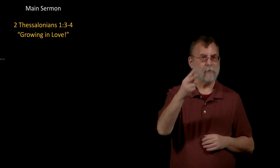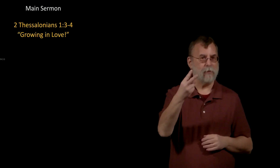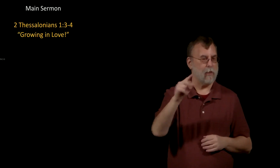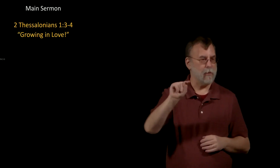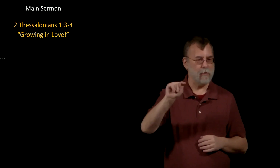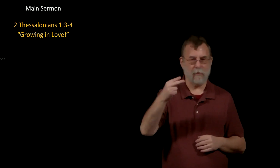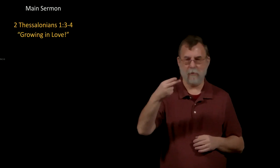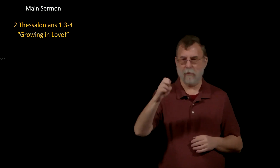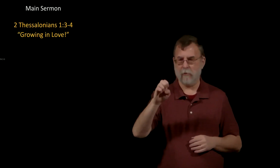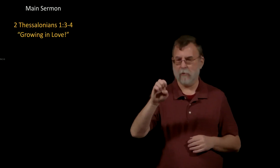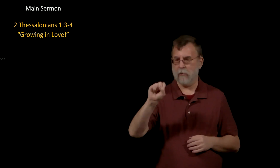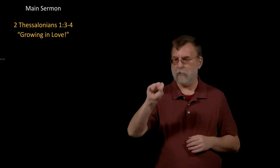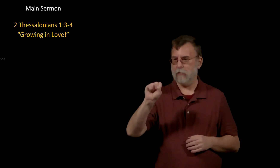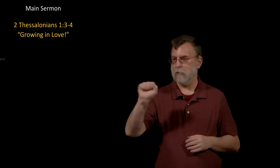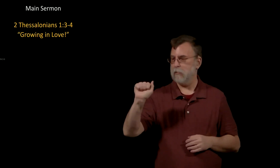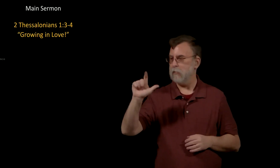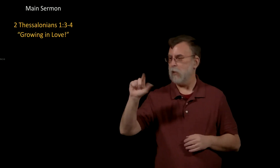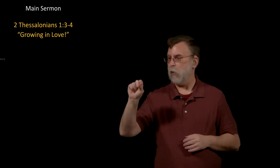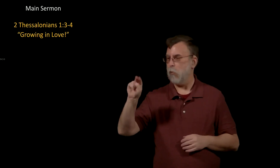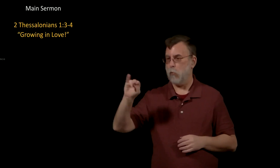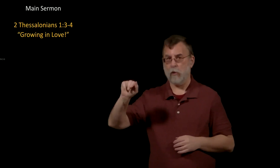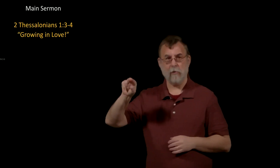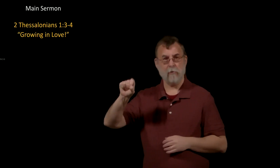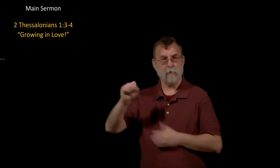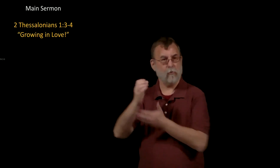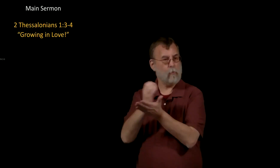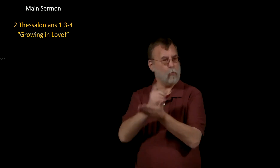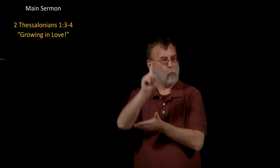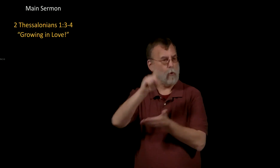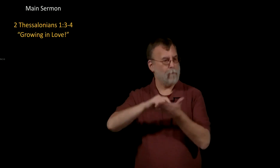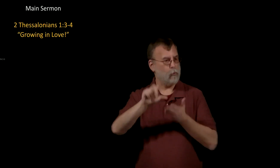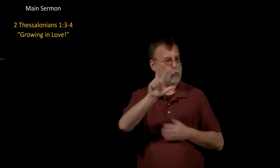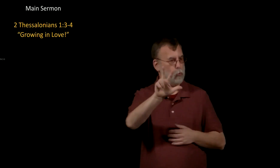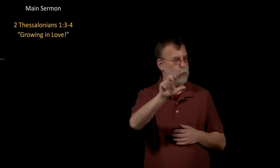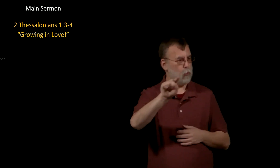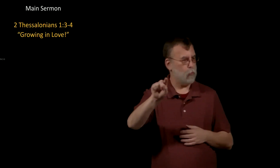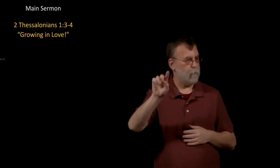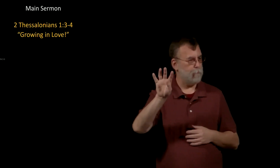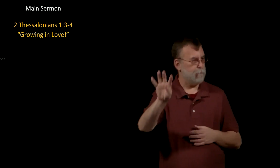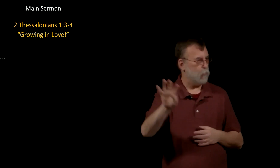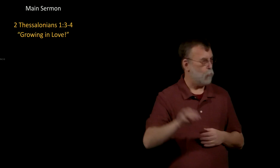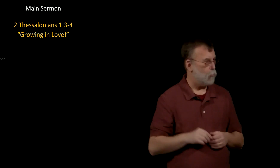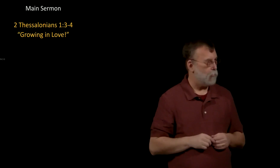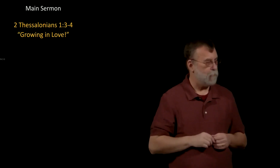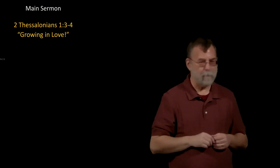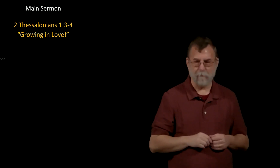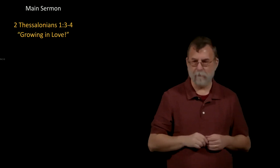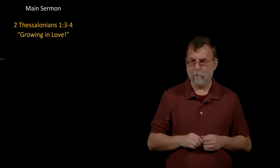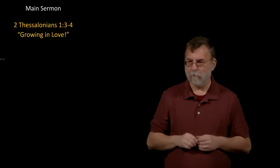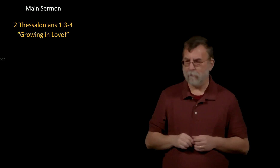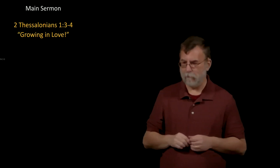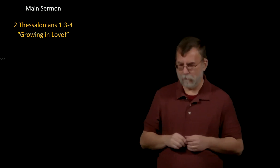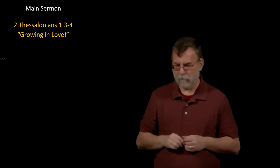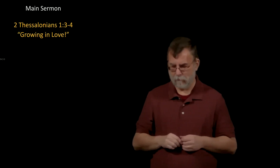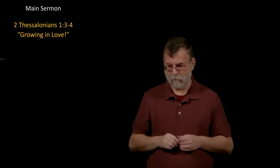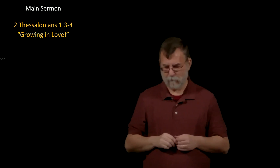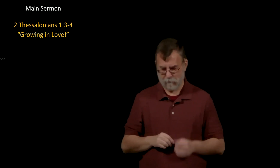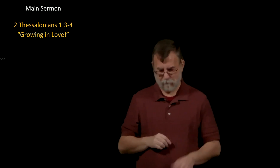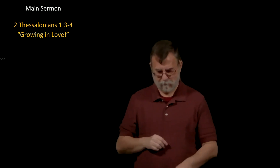And that will be based on 2 Thessalonians chapter 1, verses 3 and 4, the message of growing in